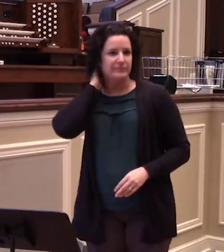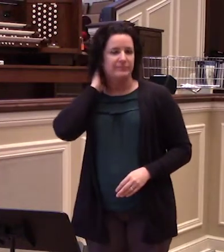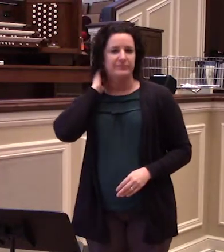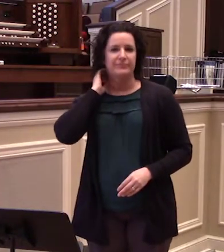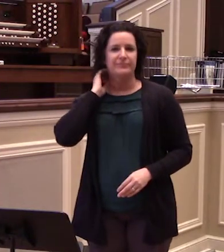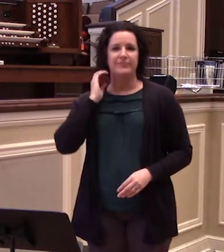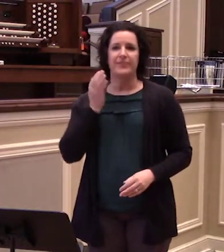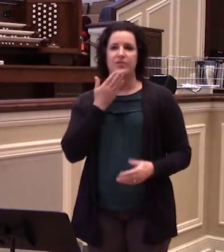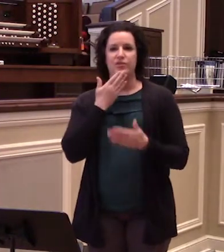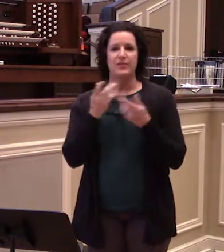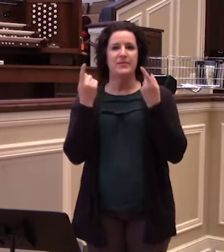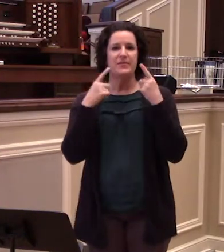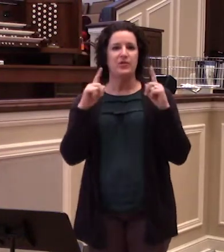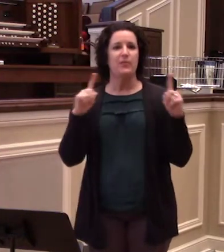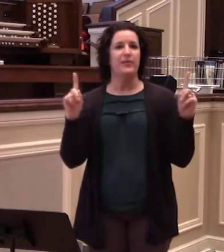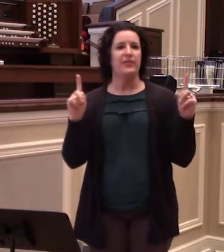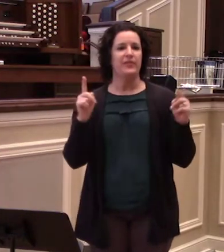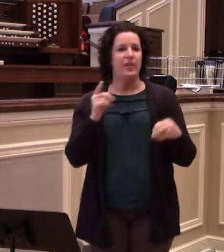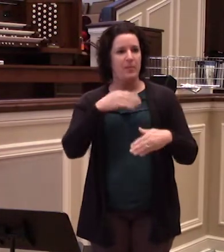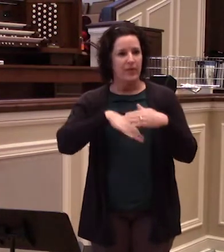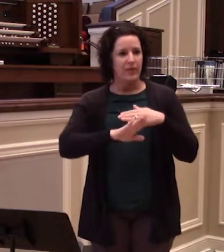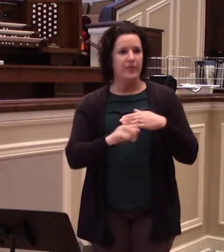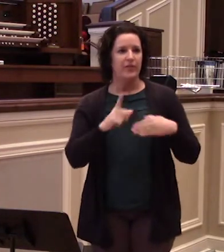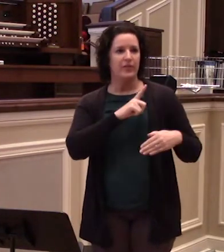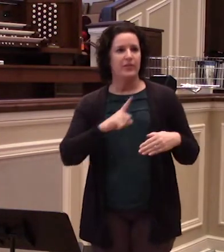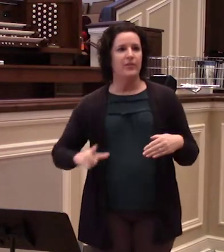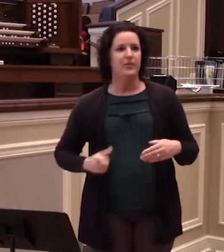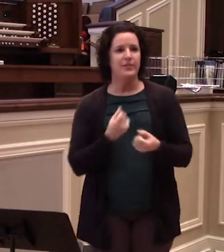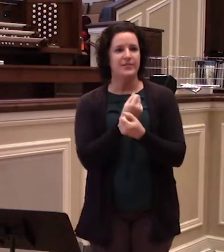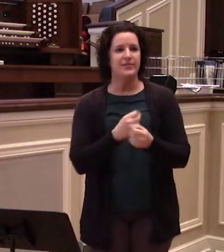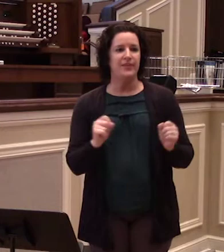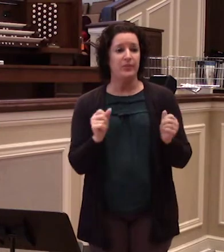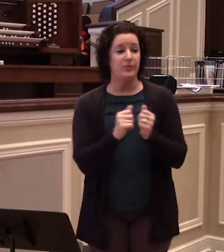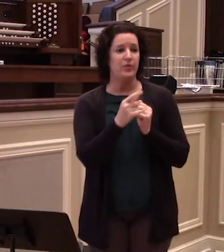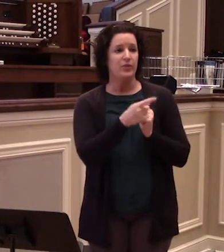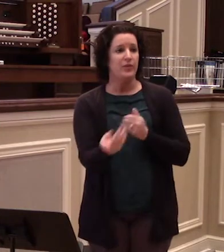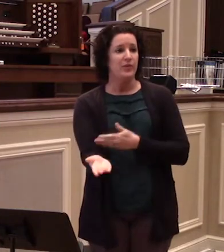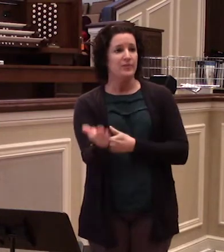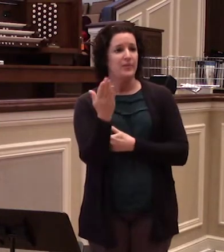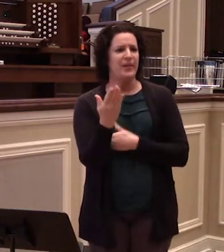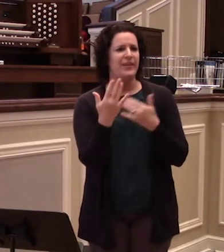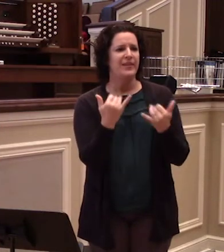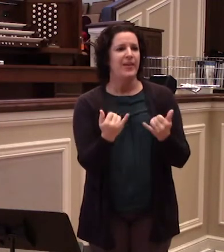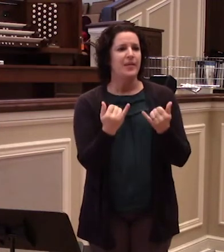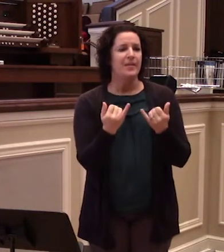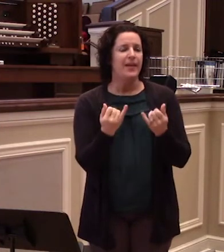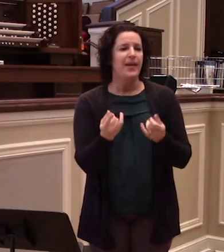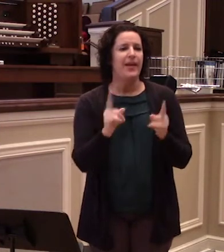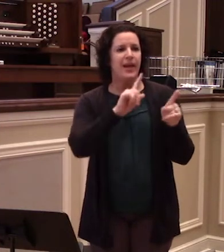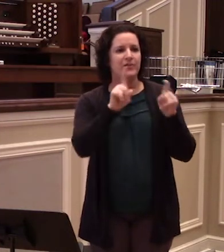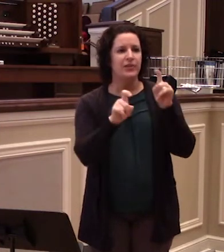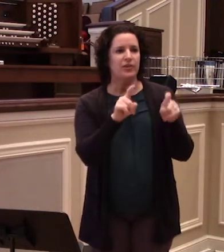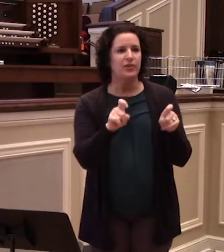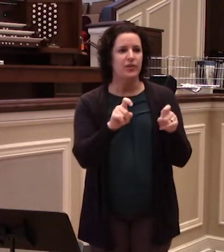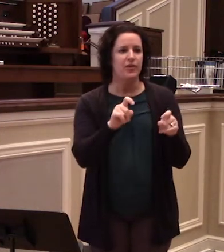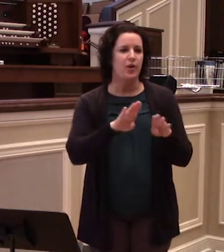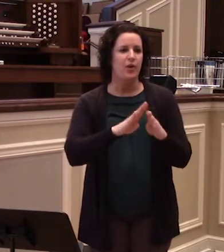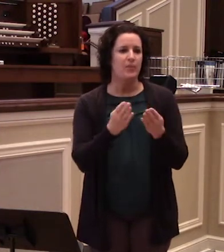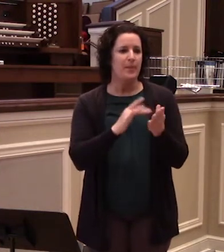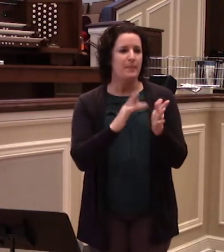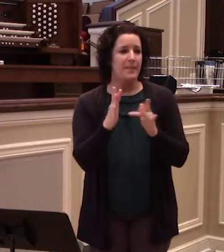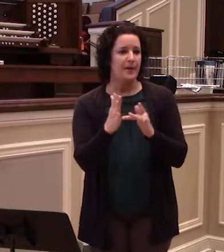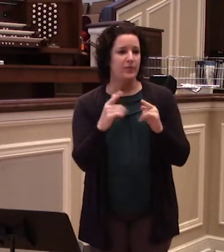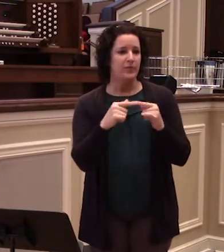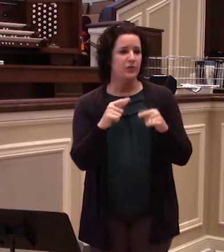Amen. Well, it's been good to celebrate the birth of our Lord and Savior Jesus Christ with you this morning. And now I ask you if you would turn in your Bibles to